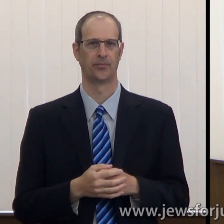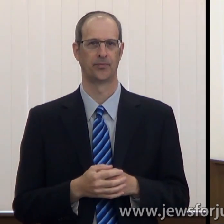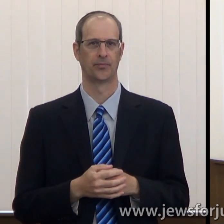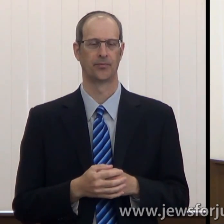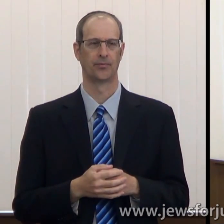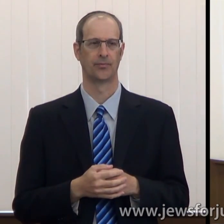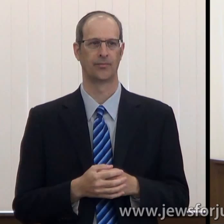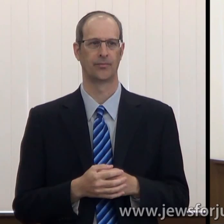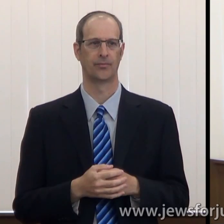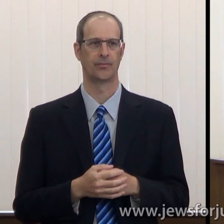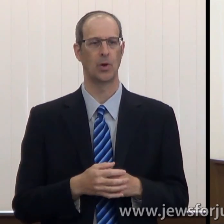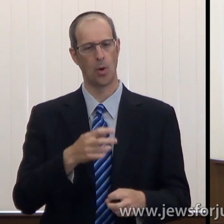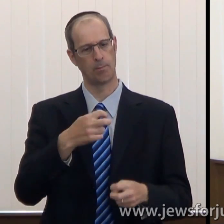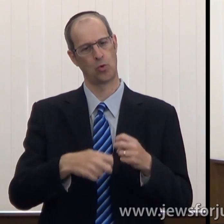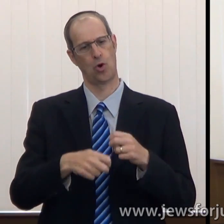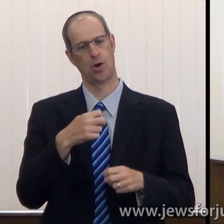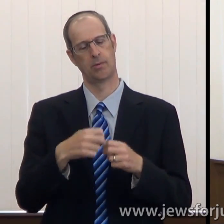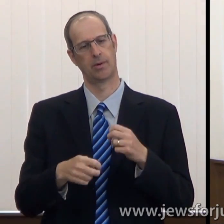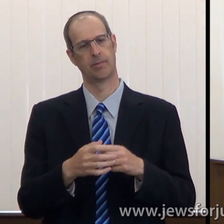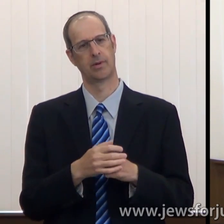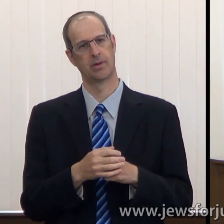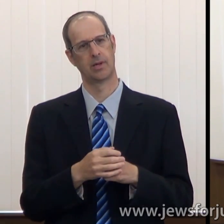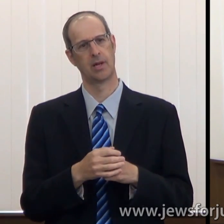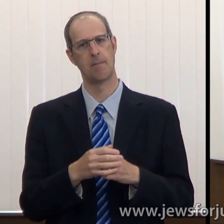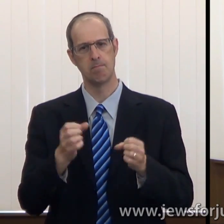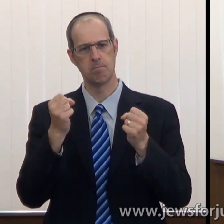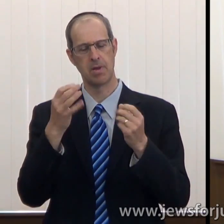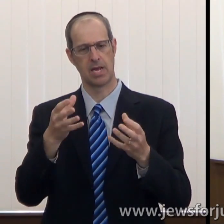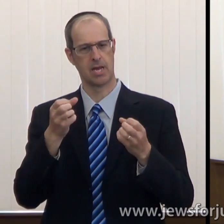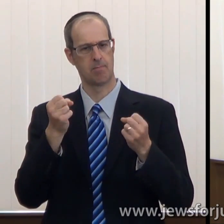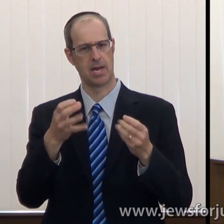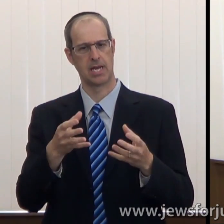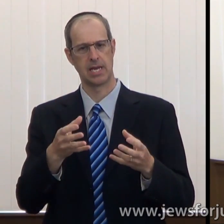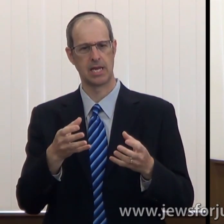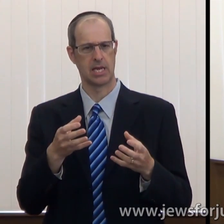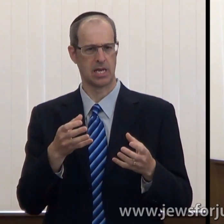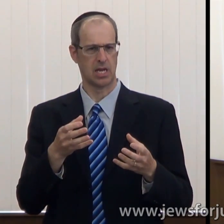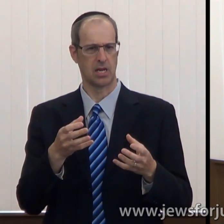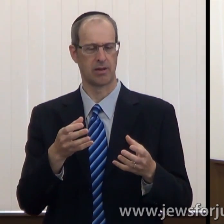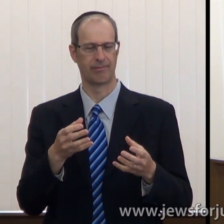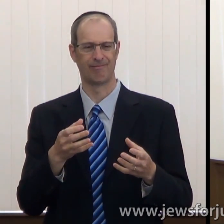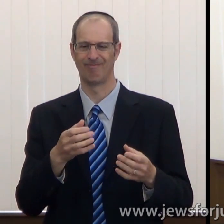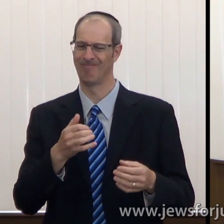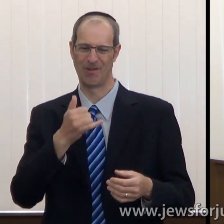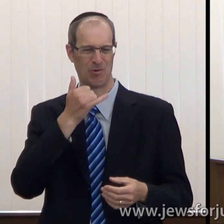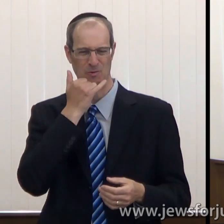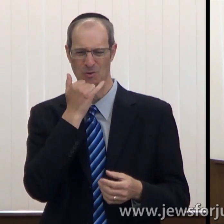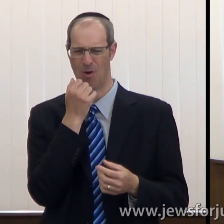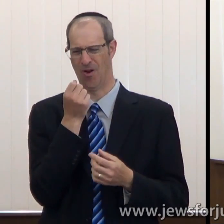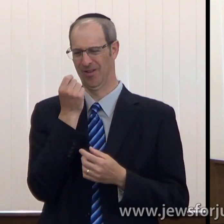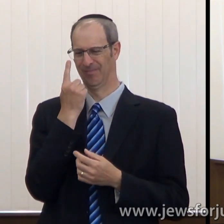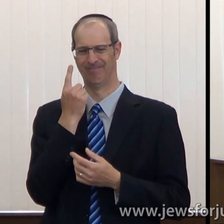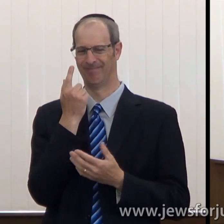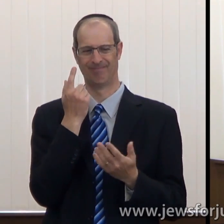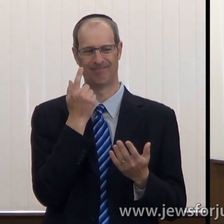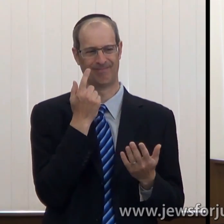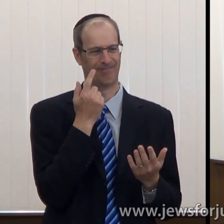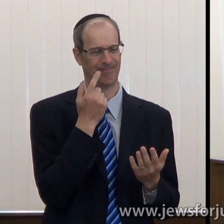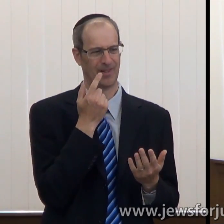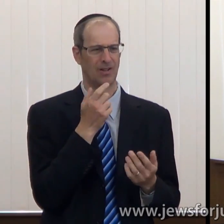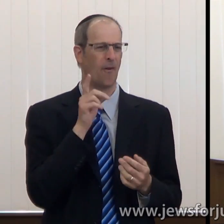And the problem is that there are many incorrect understandings. There are many